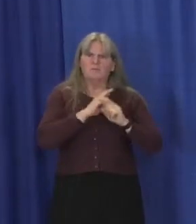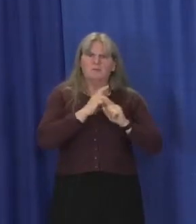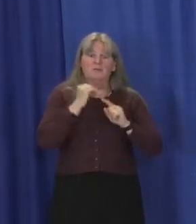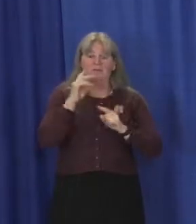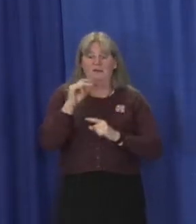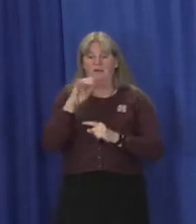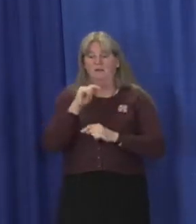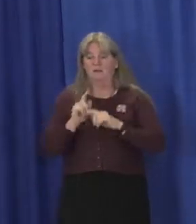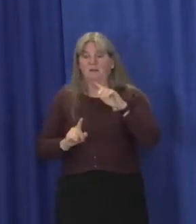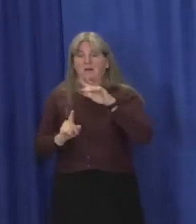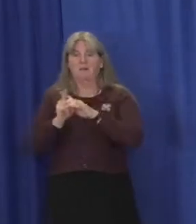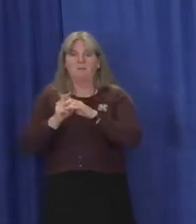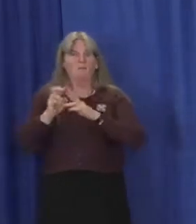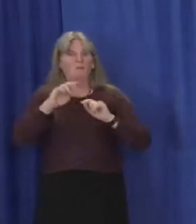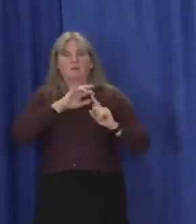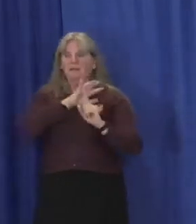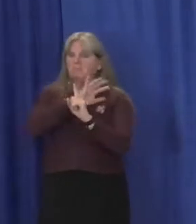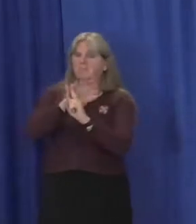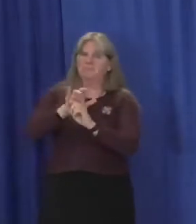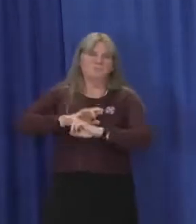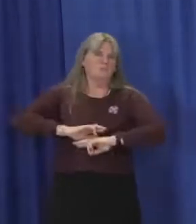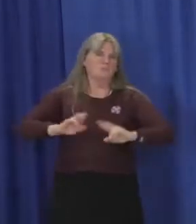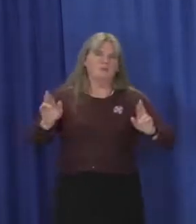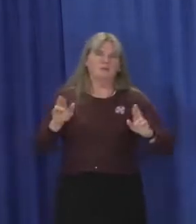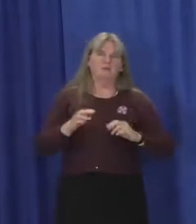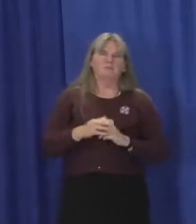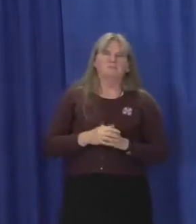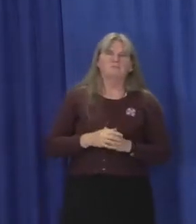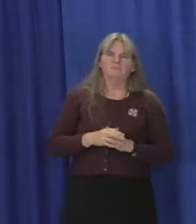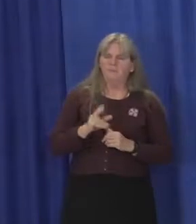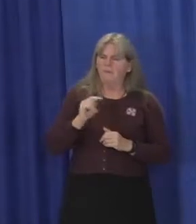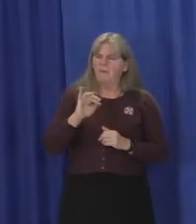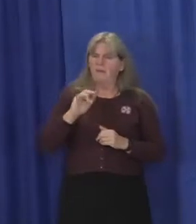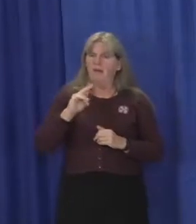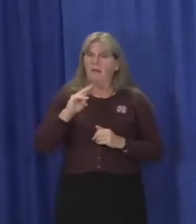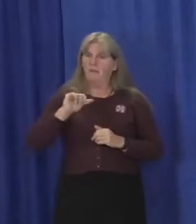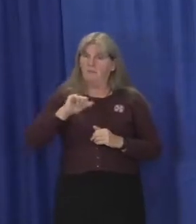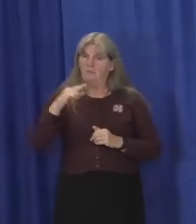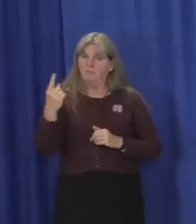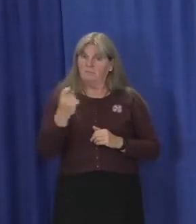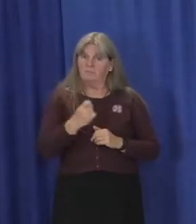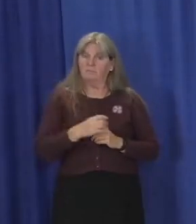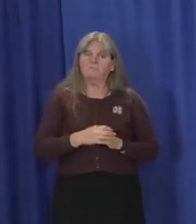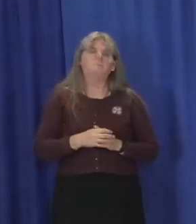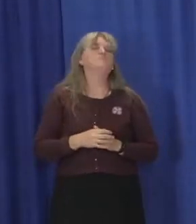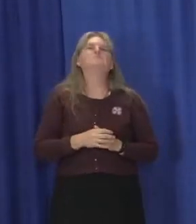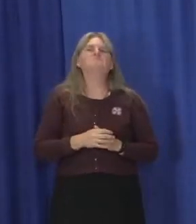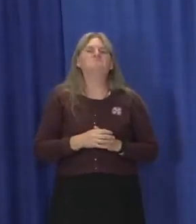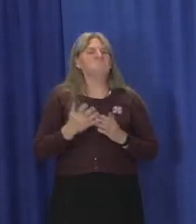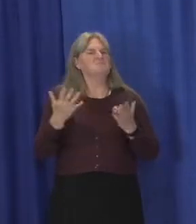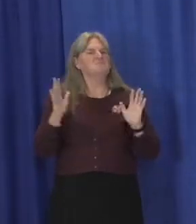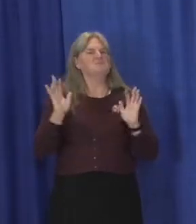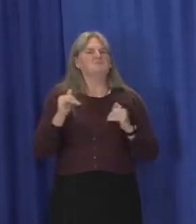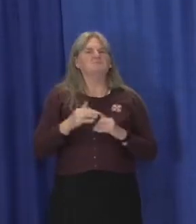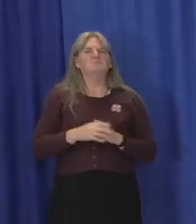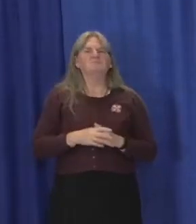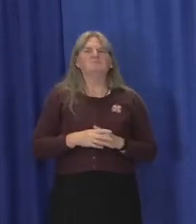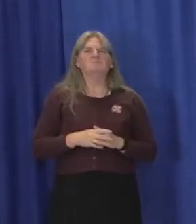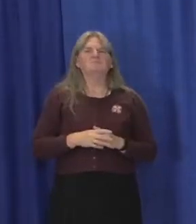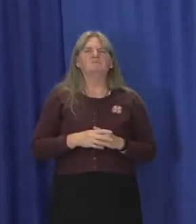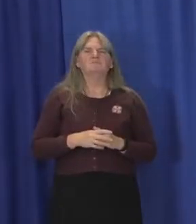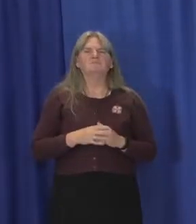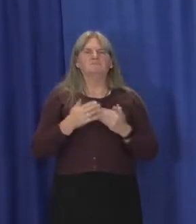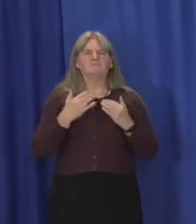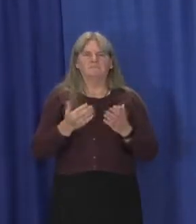Yukon. Thank you. Thank you. Nick, do you have a follow-up question? No, that's it for me. Thank you.